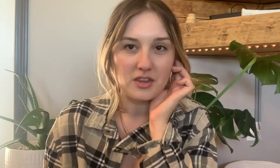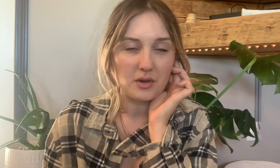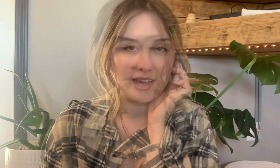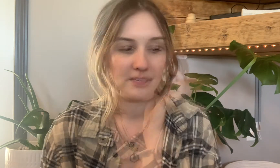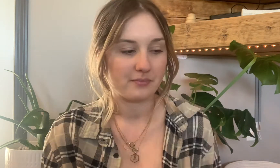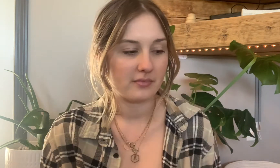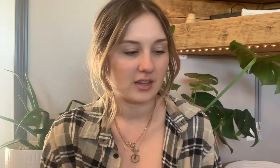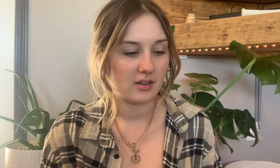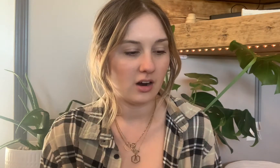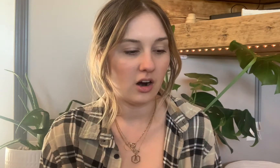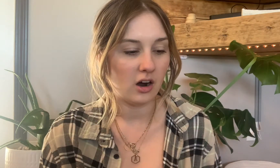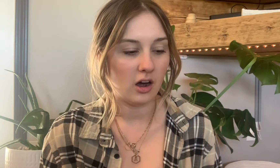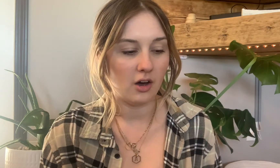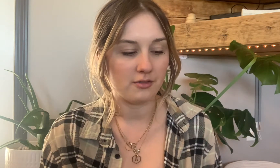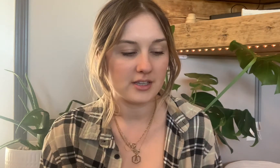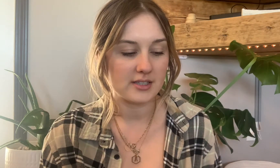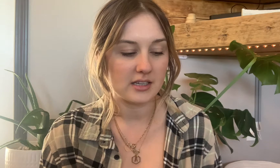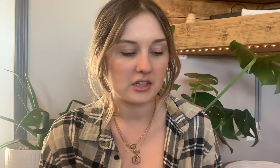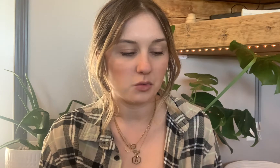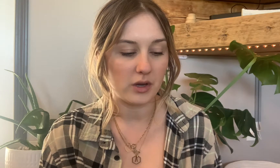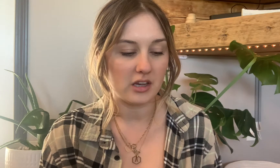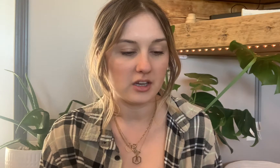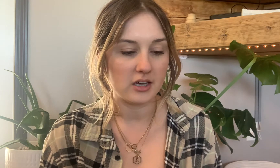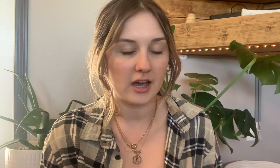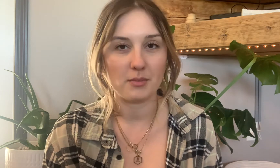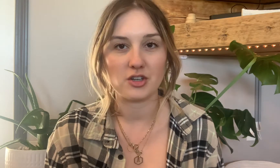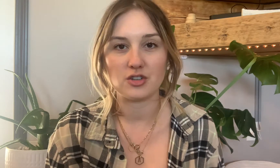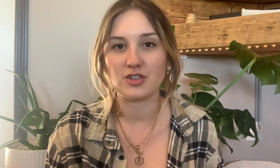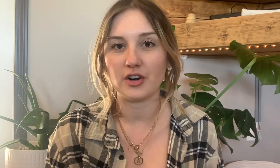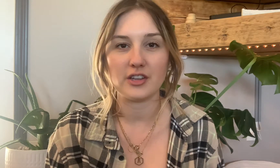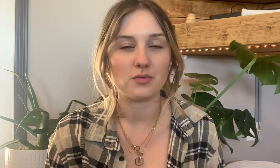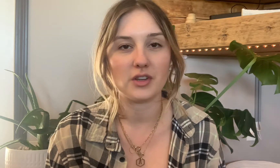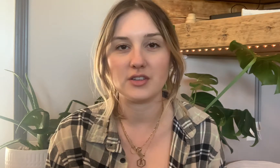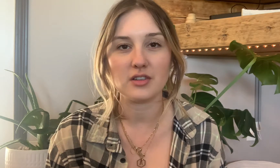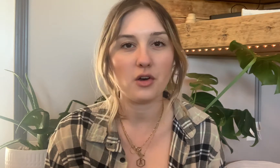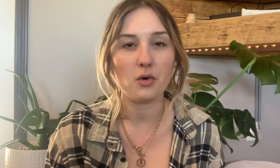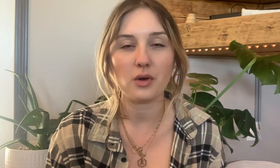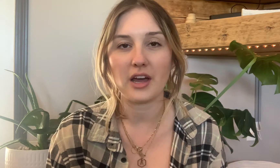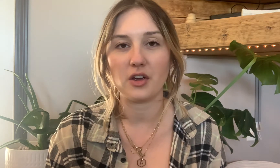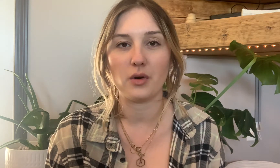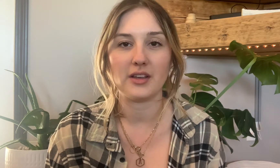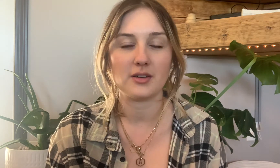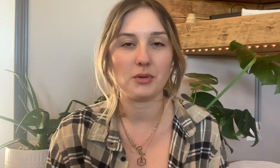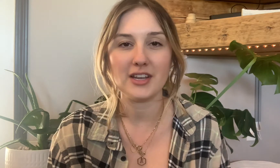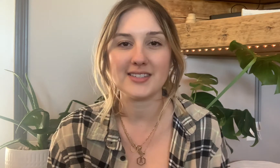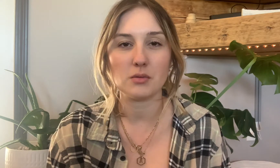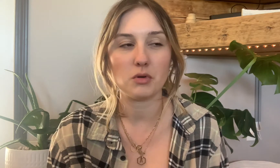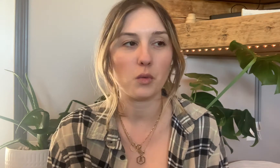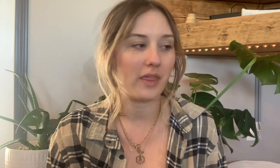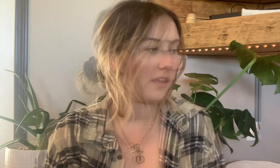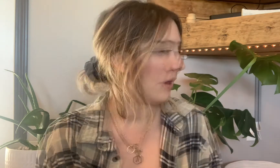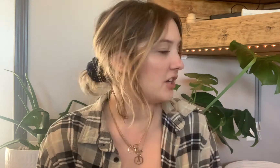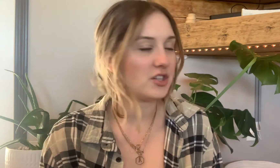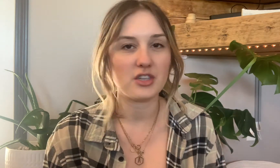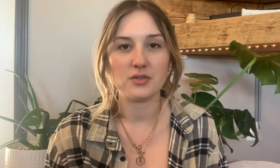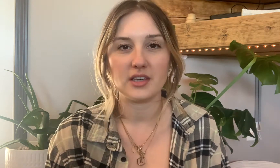guys. Obviously, we have been starting really slow, kind of going pretty simple with them and just using them in